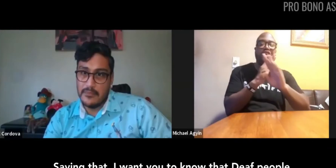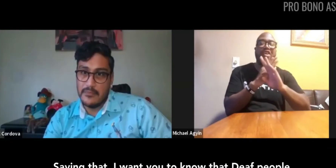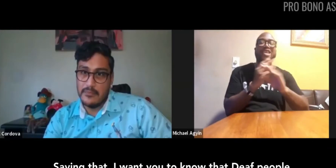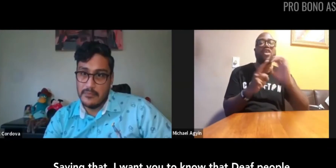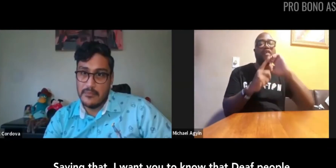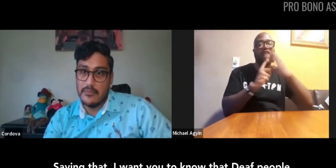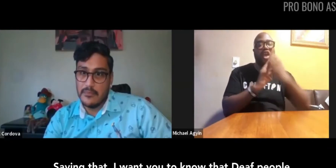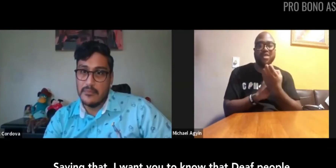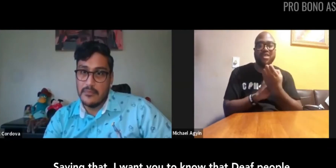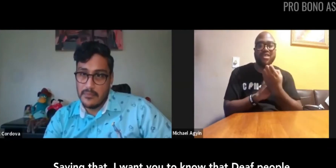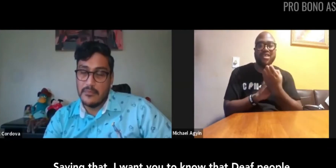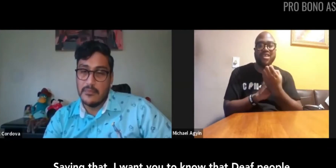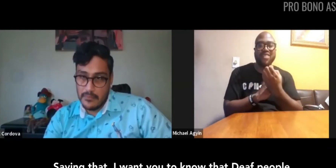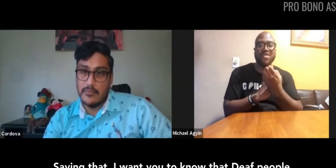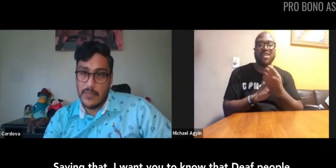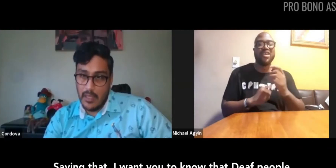Saying that, I want